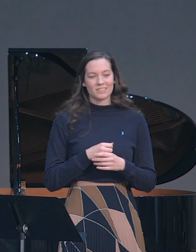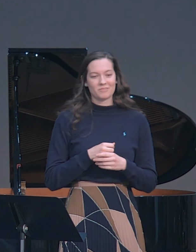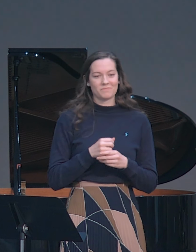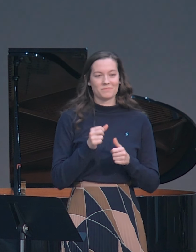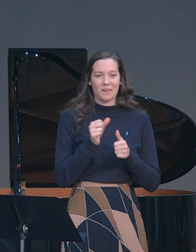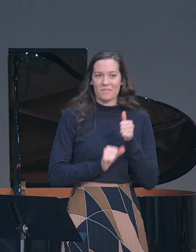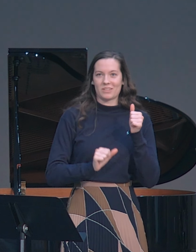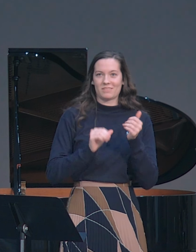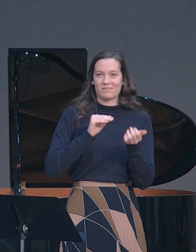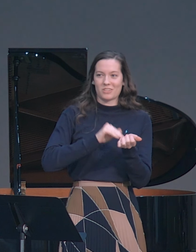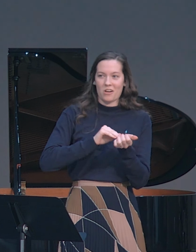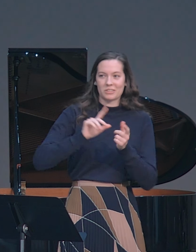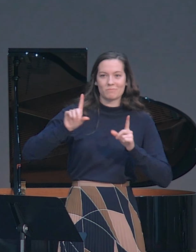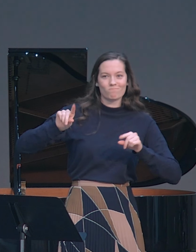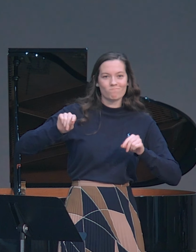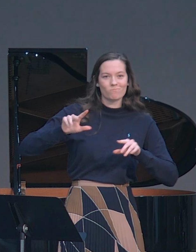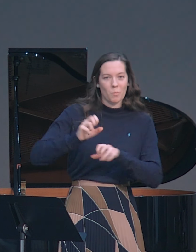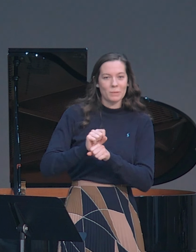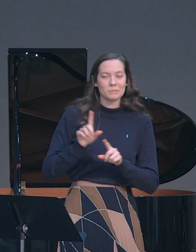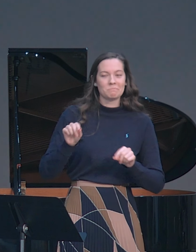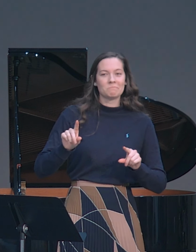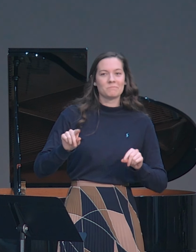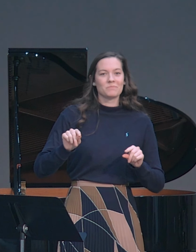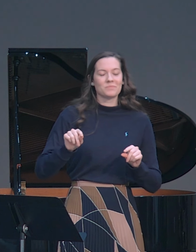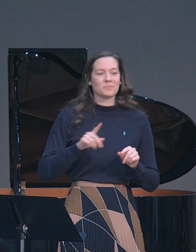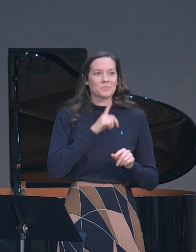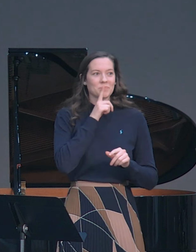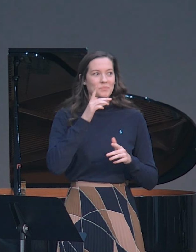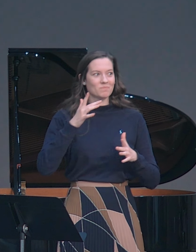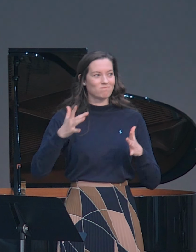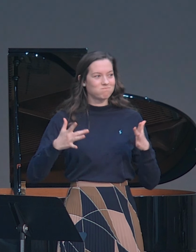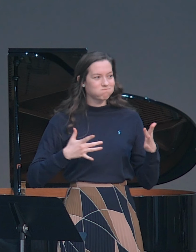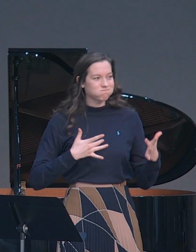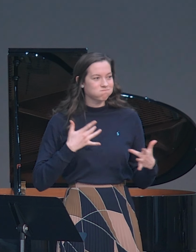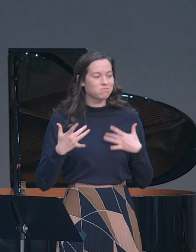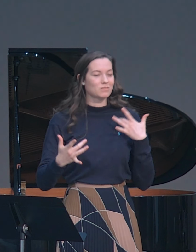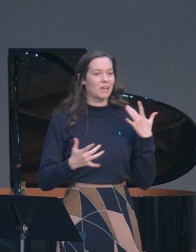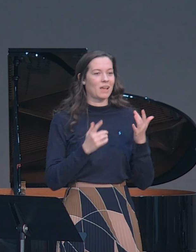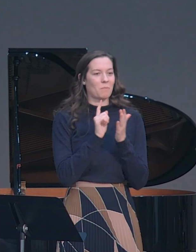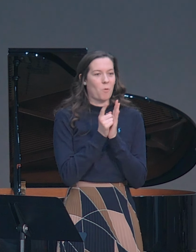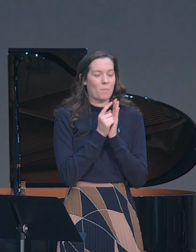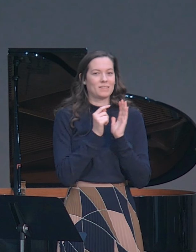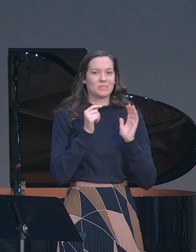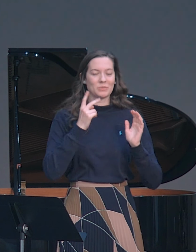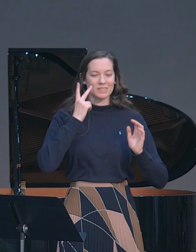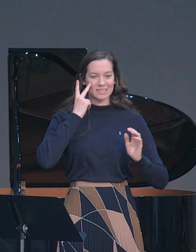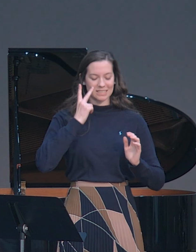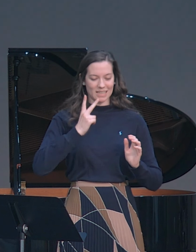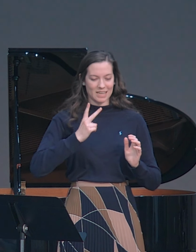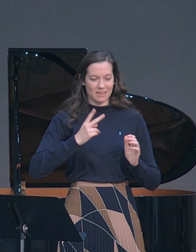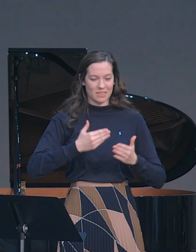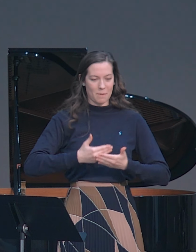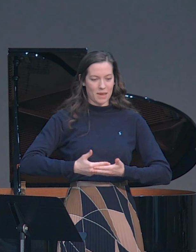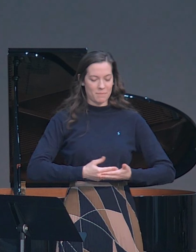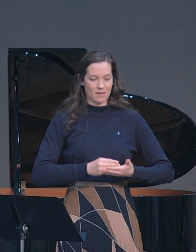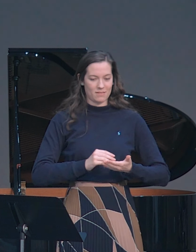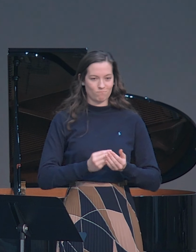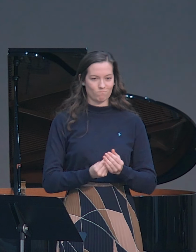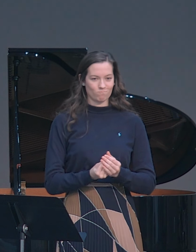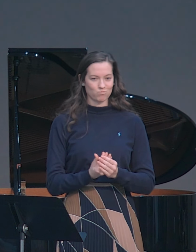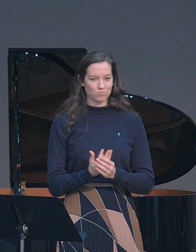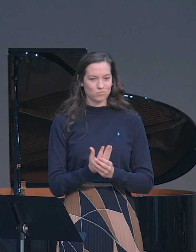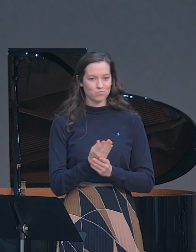doctor's visit that we went to, it was an exciting moment to see the transformation process happen